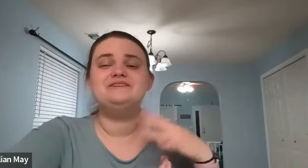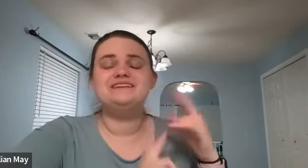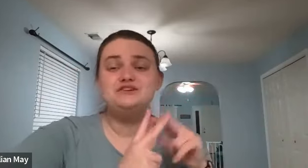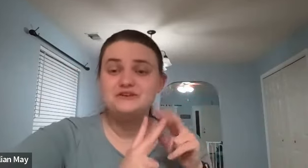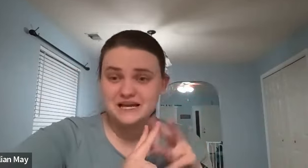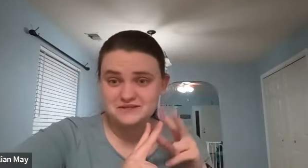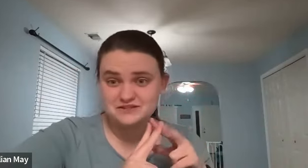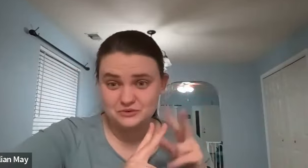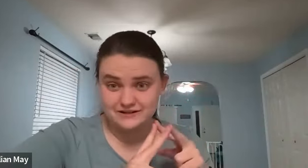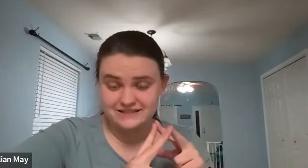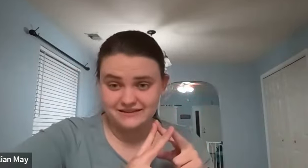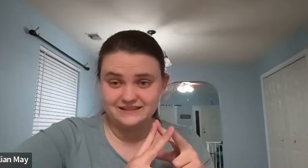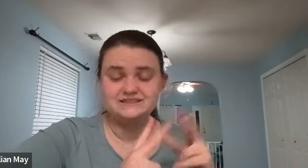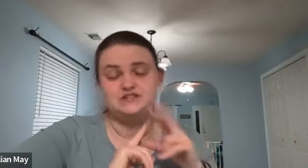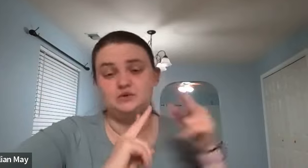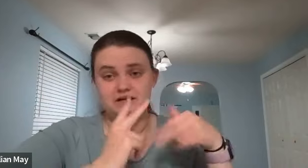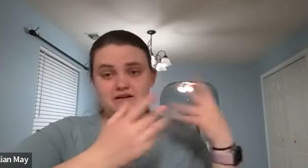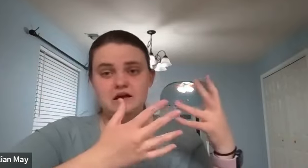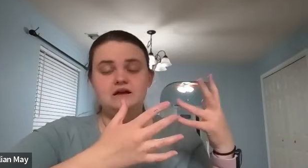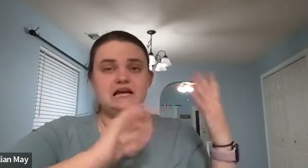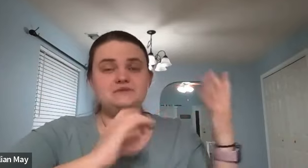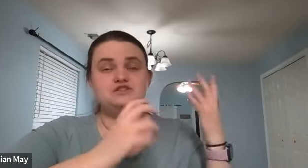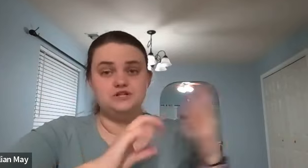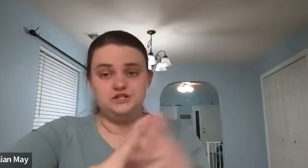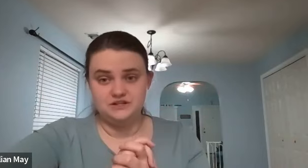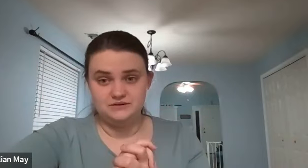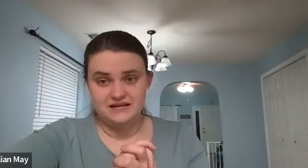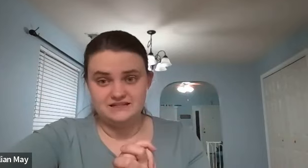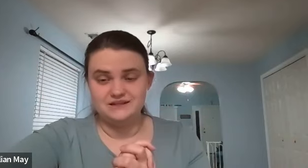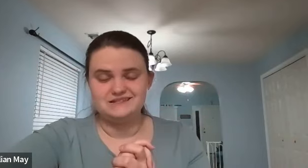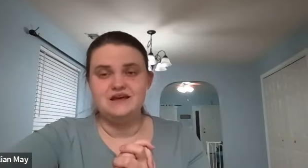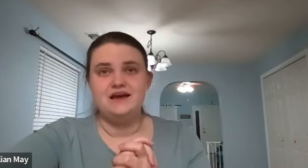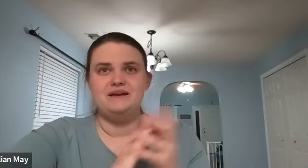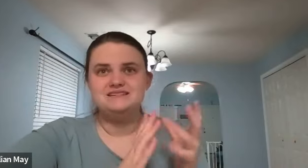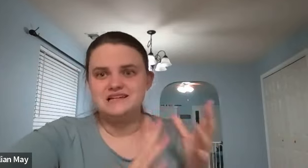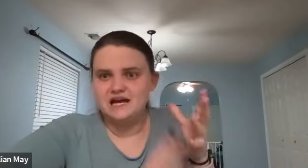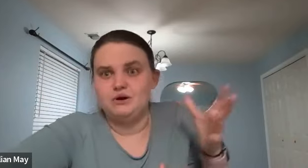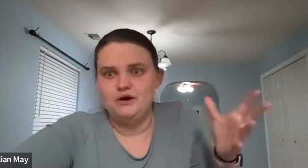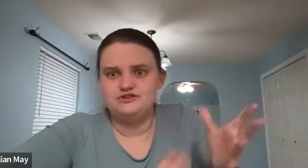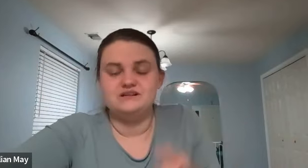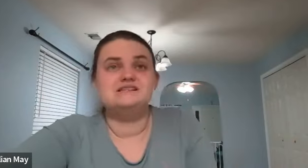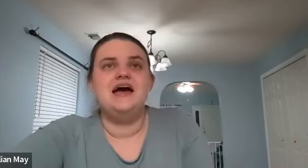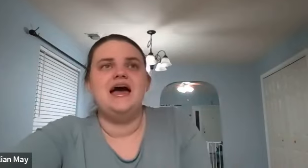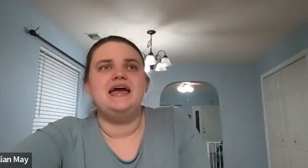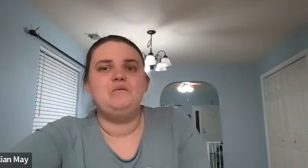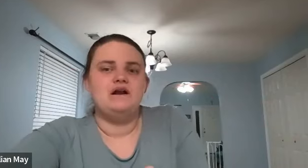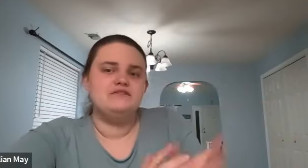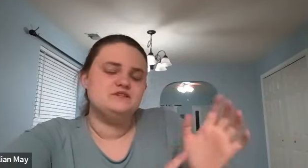these two different types of storytellings, like types of stories you can do in ASL. It's basically like how our poetry is. And one of them is